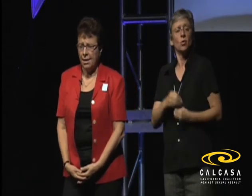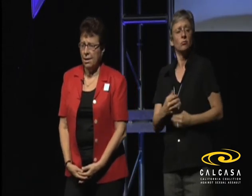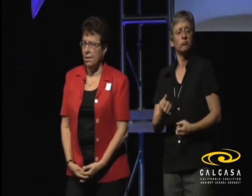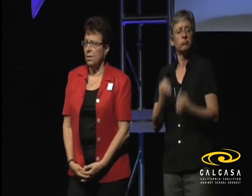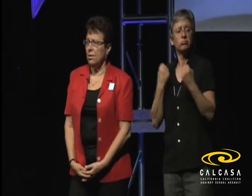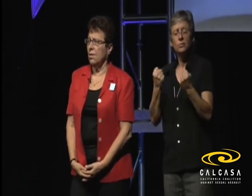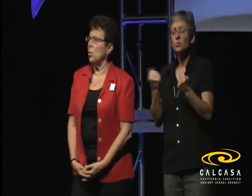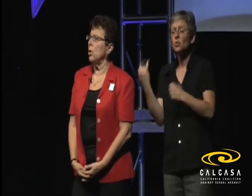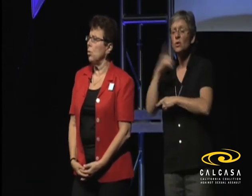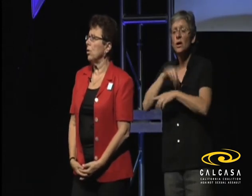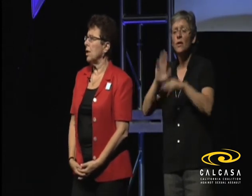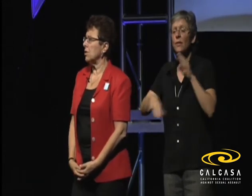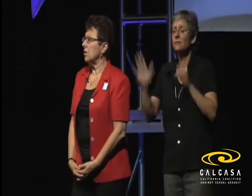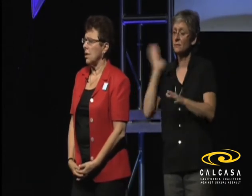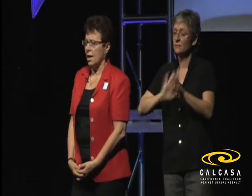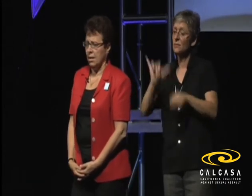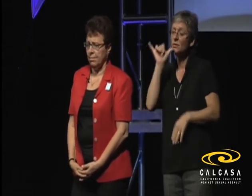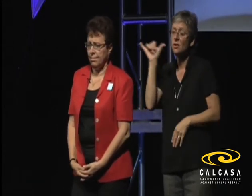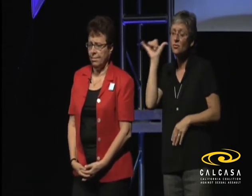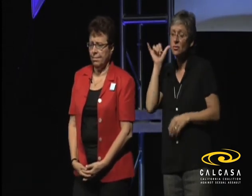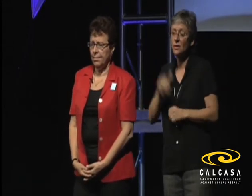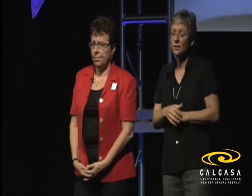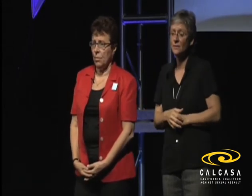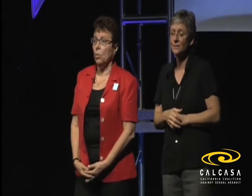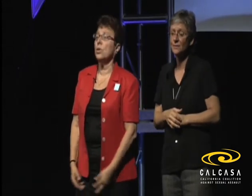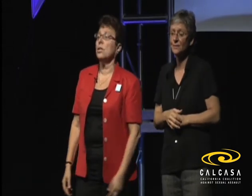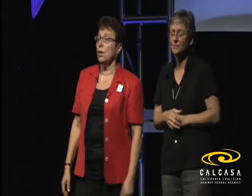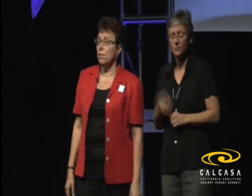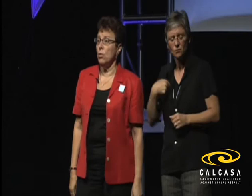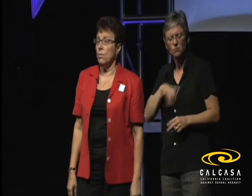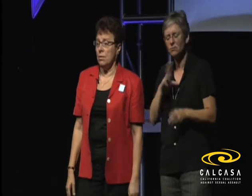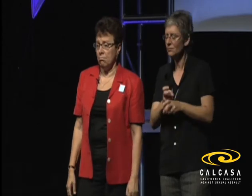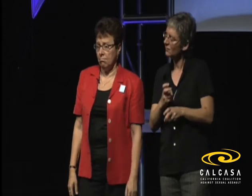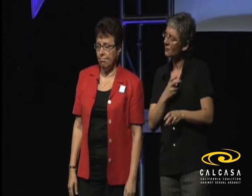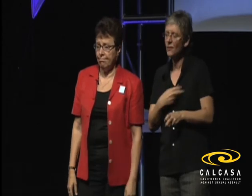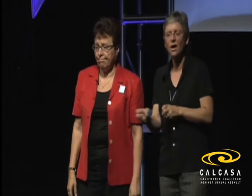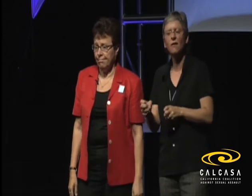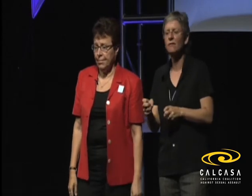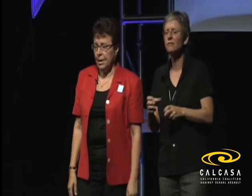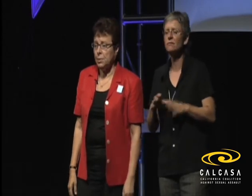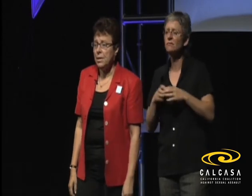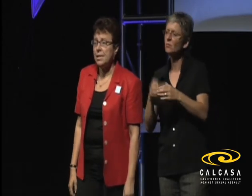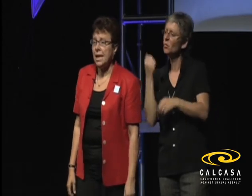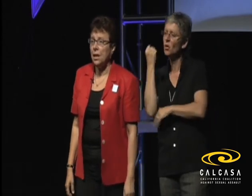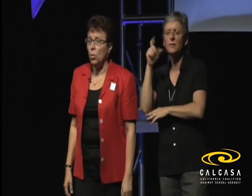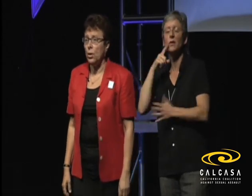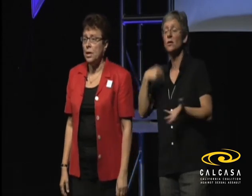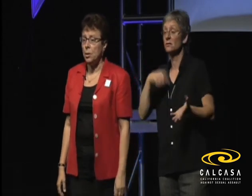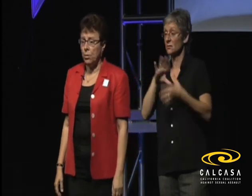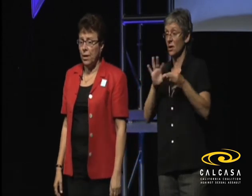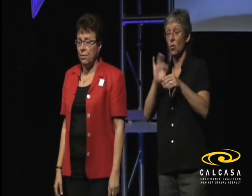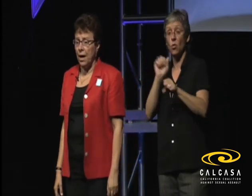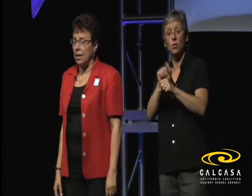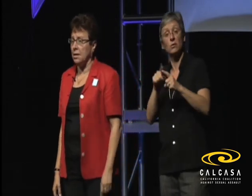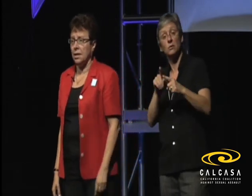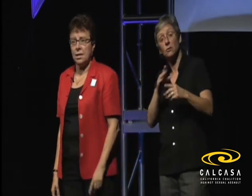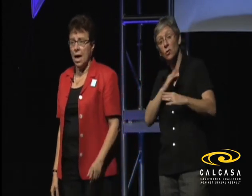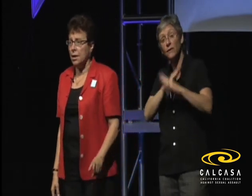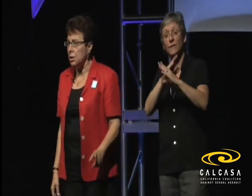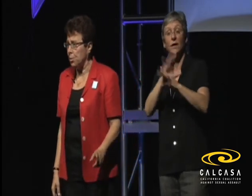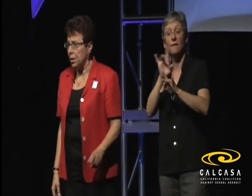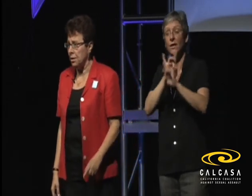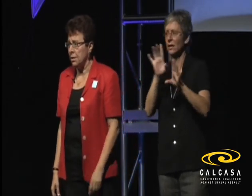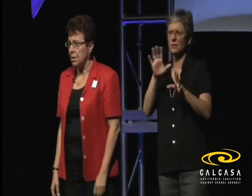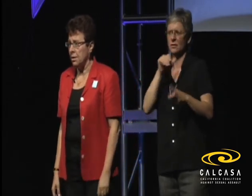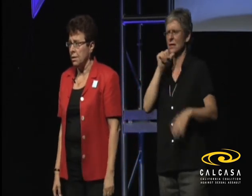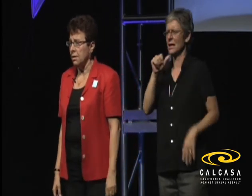today than we were yesterday. We're a tough movement. It has been said that working to prevent violence is not